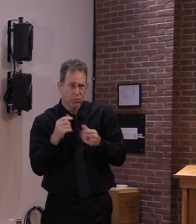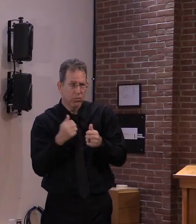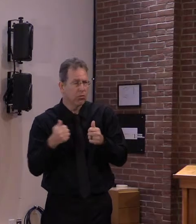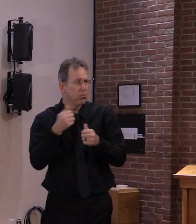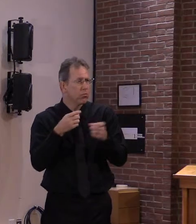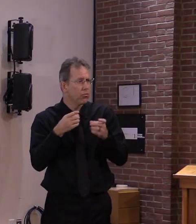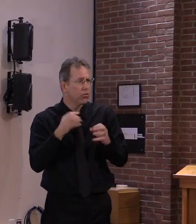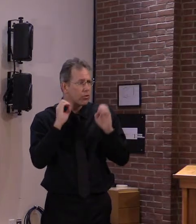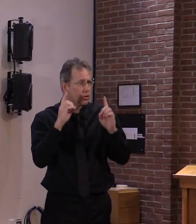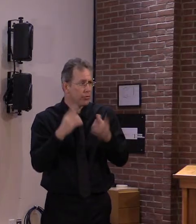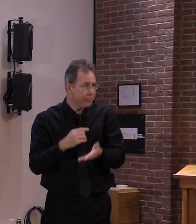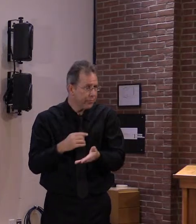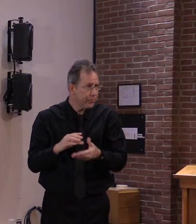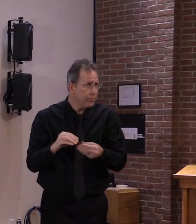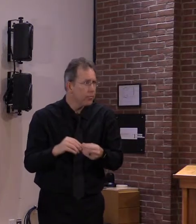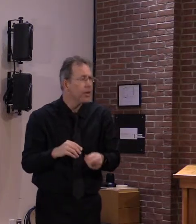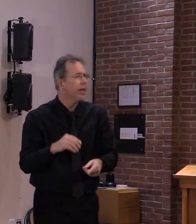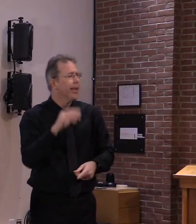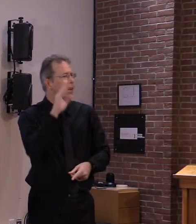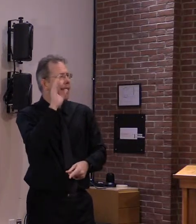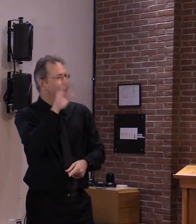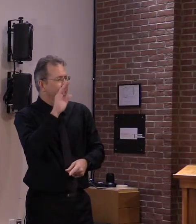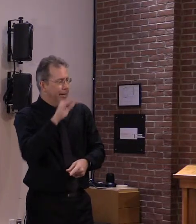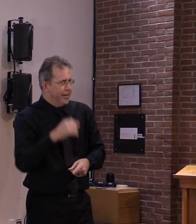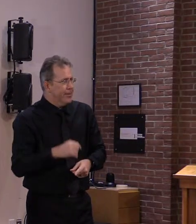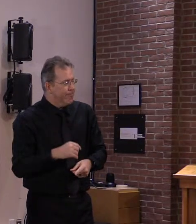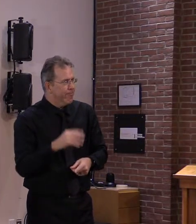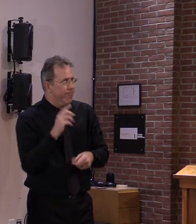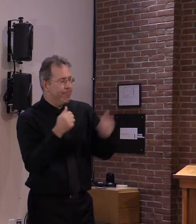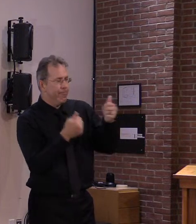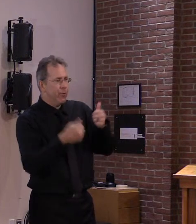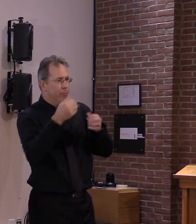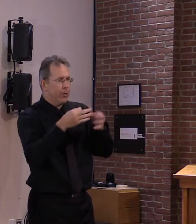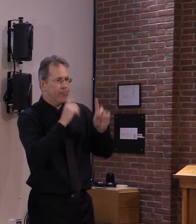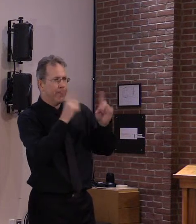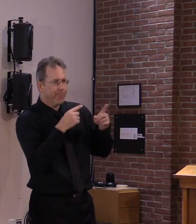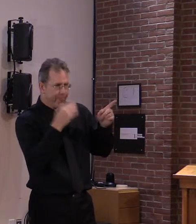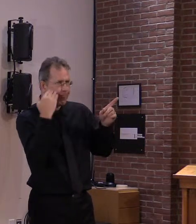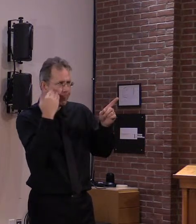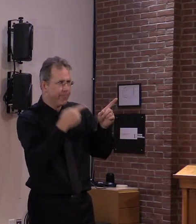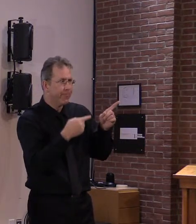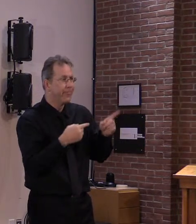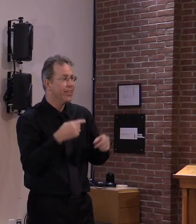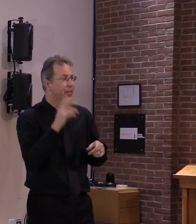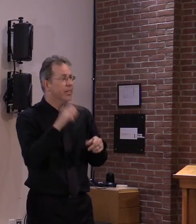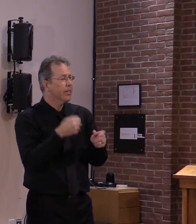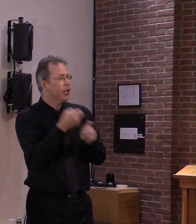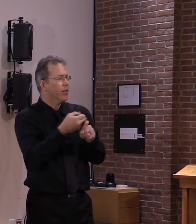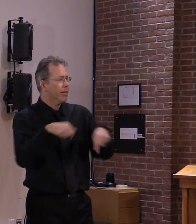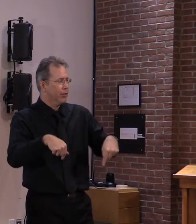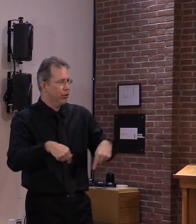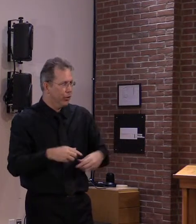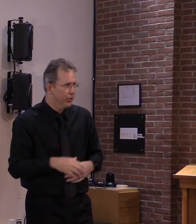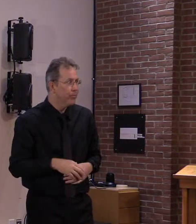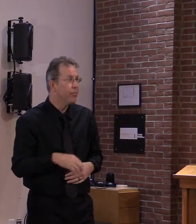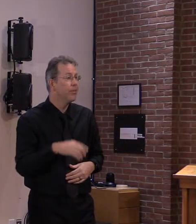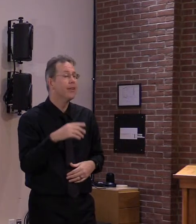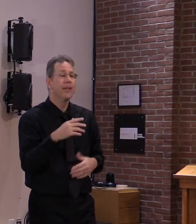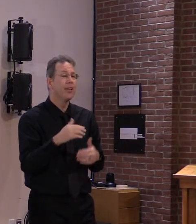over the next few weeks, just to get to more people, so that we can end the surveillance testing, which will be